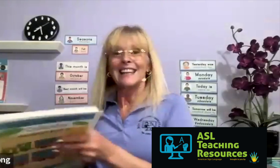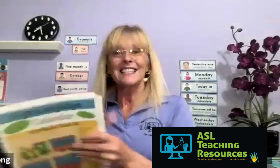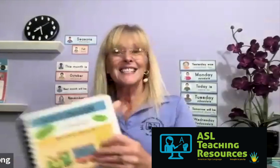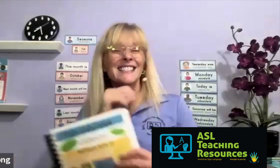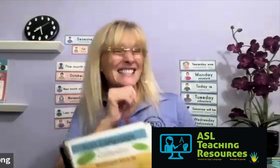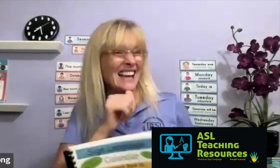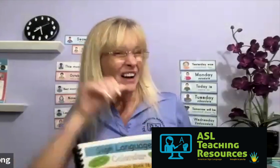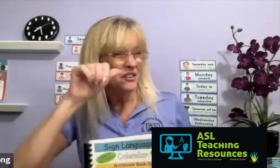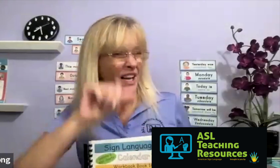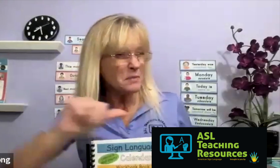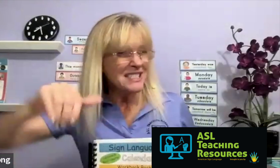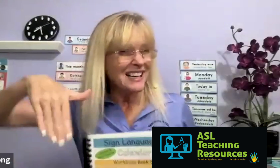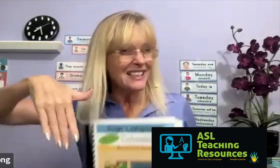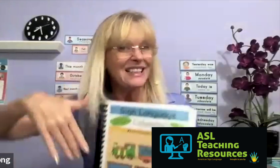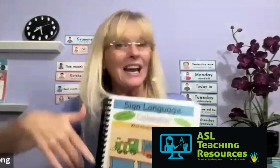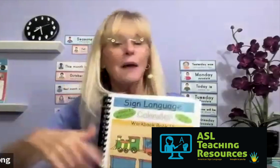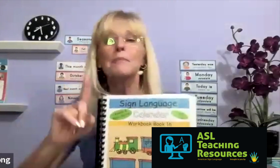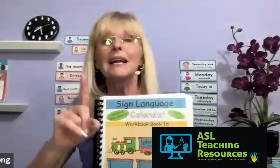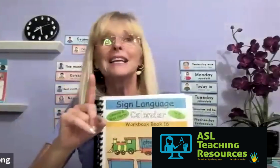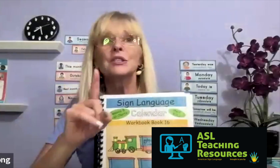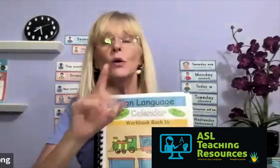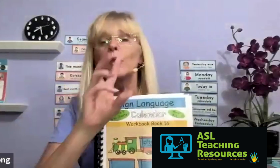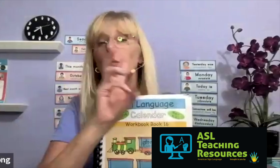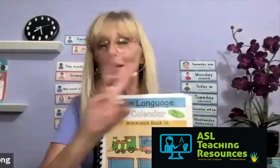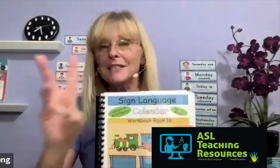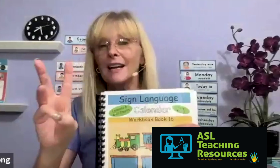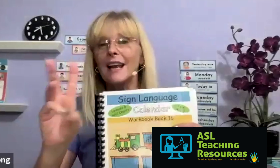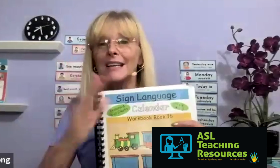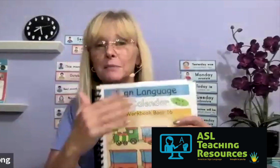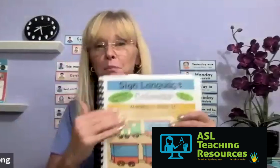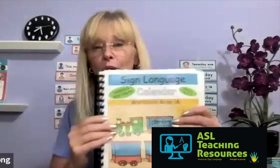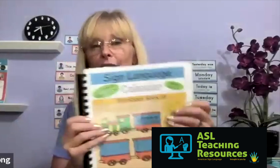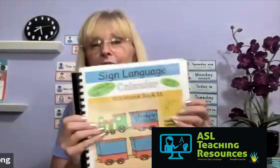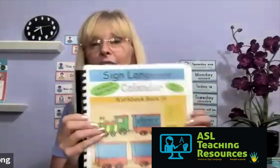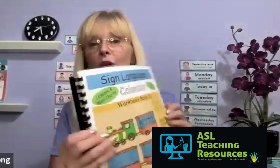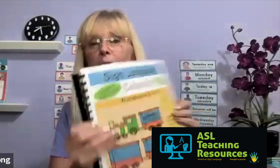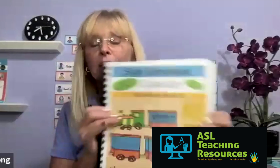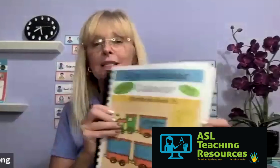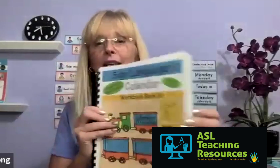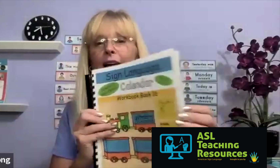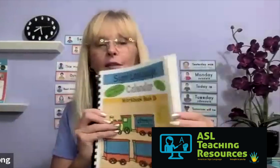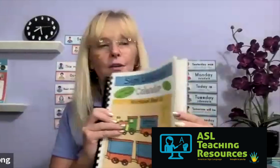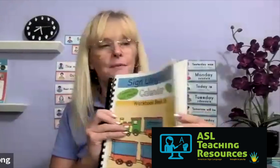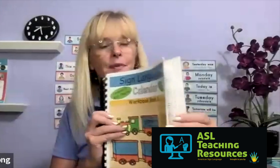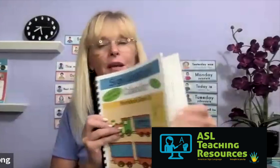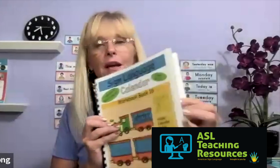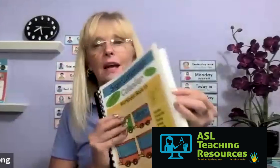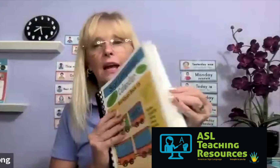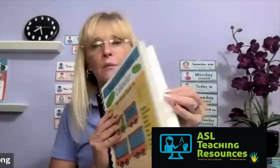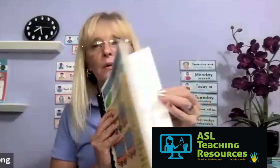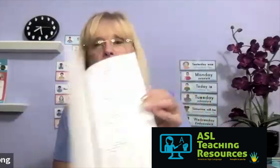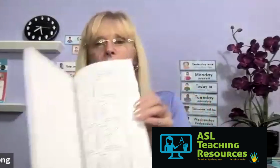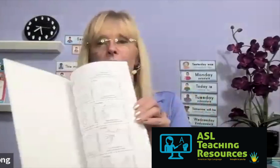This is not on Amazon yet, but it's on the website as a book, so you can put it together. And we're looking